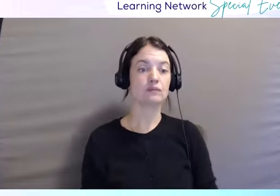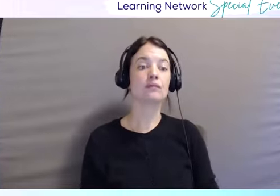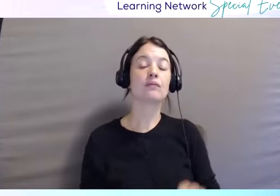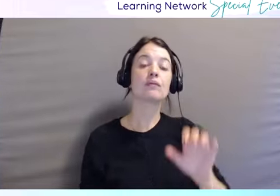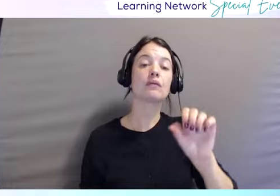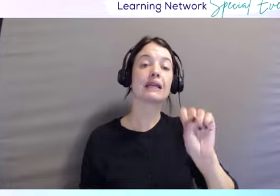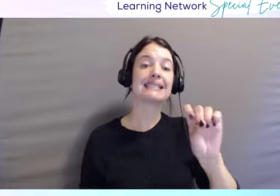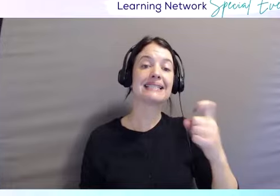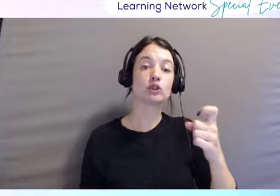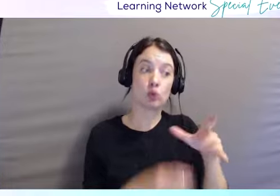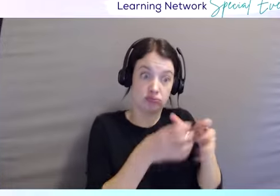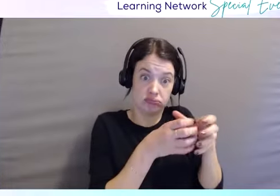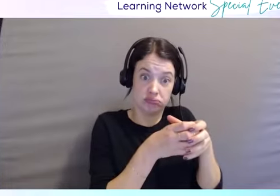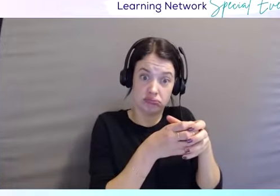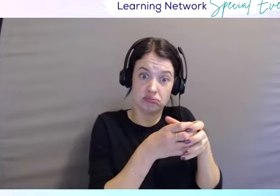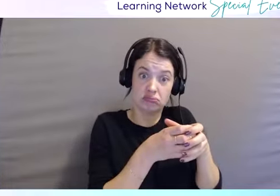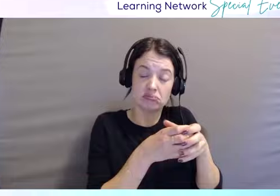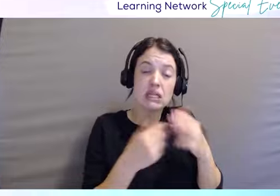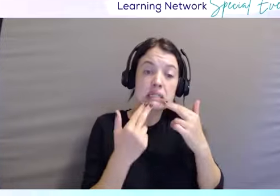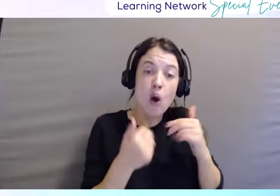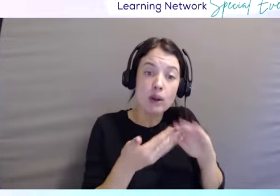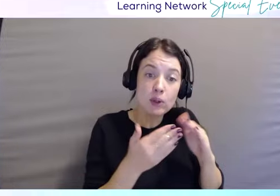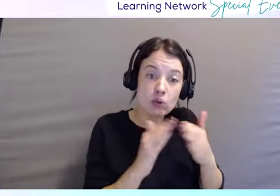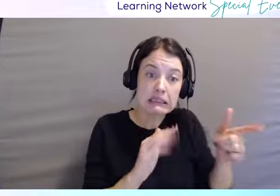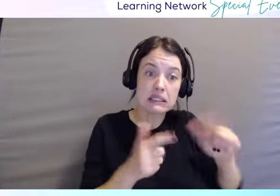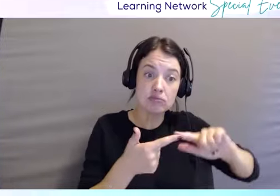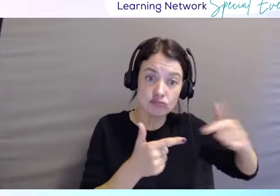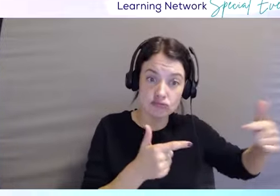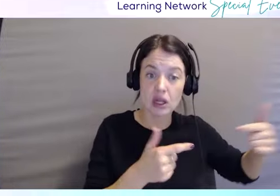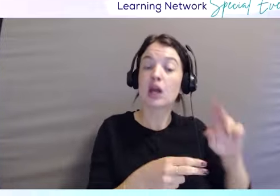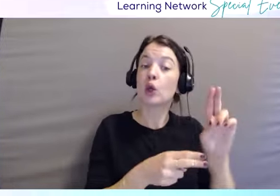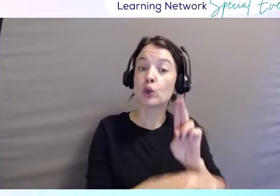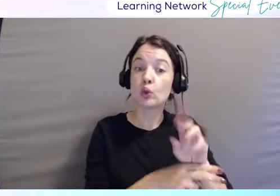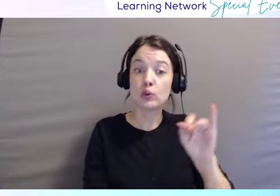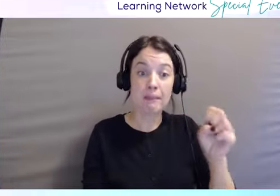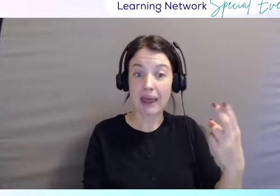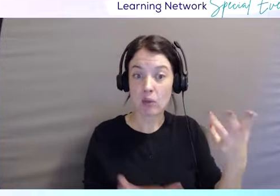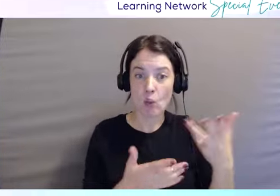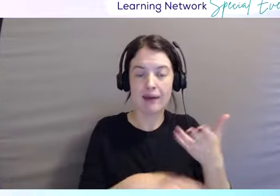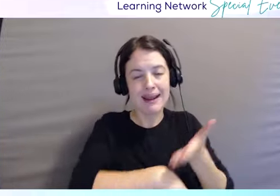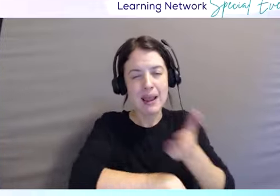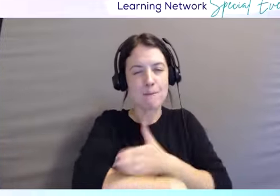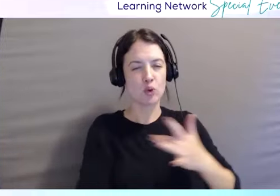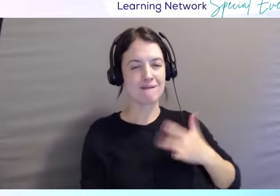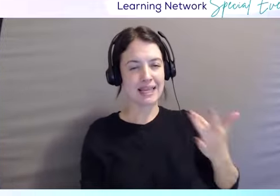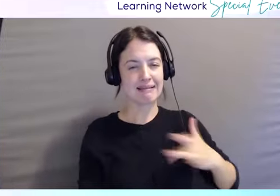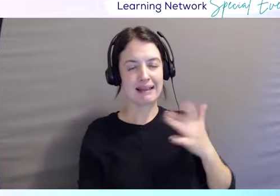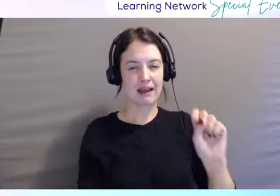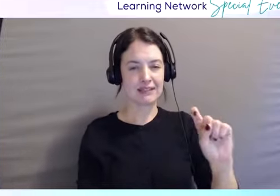gender minorities often use meth to enhance sex, hence the chemsex movement